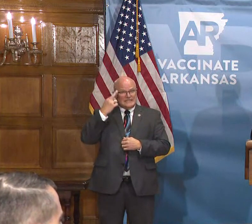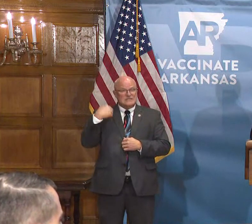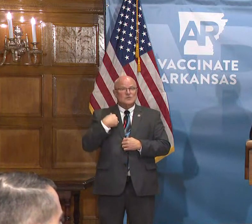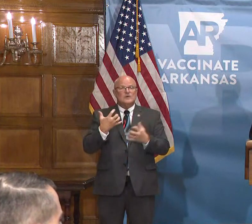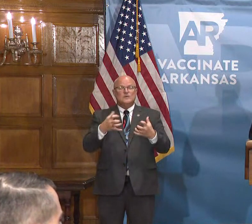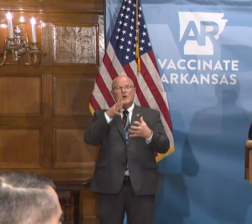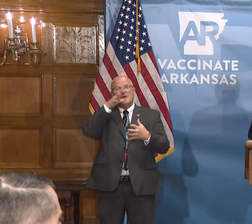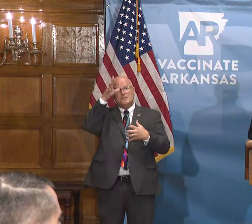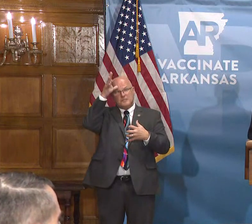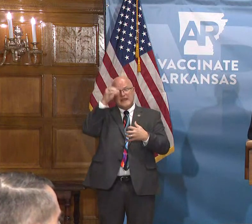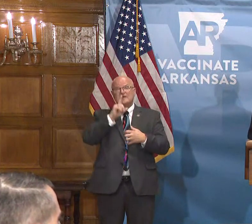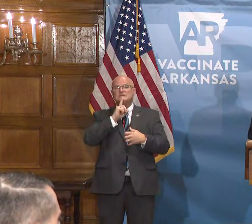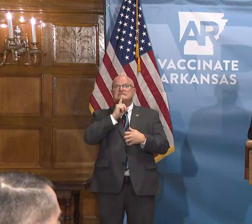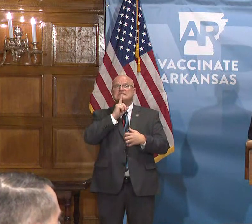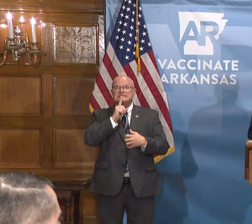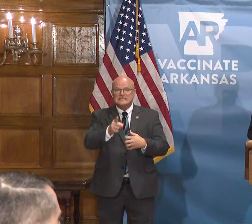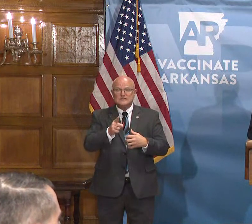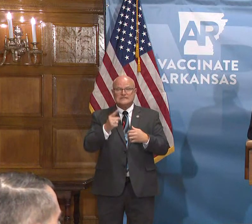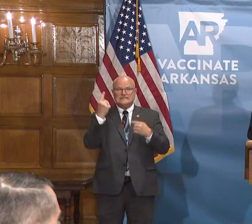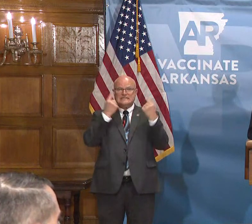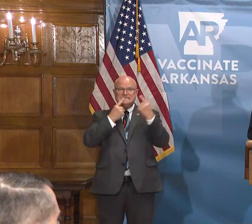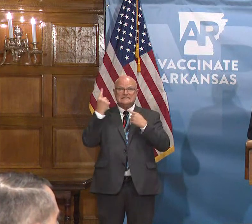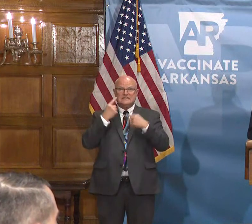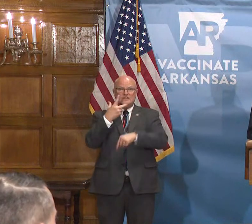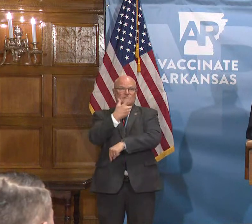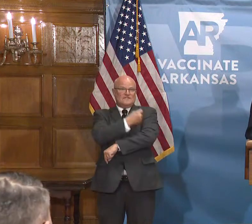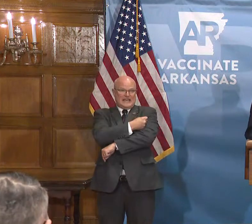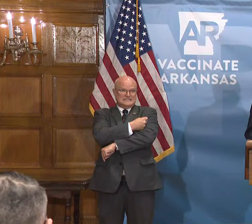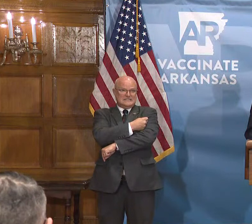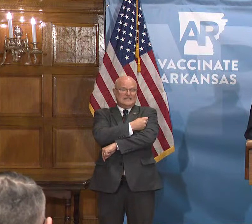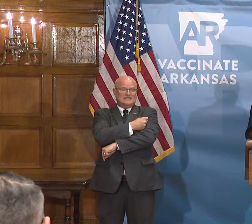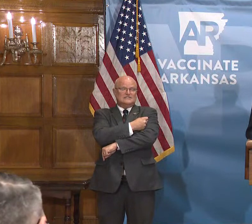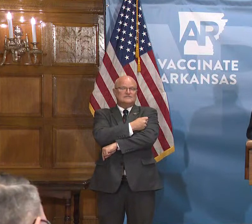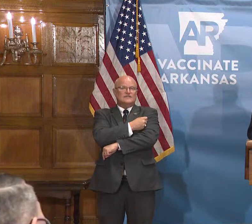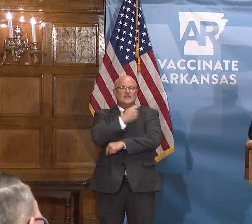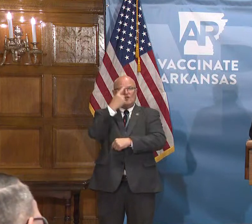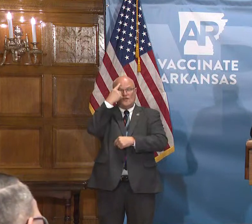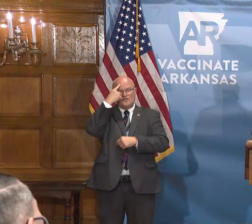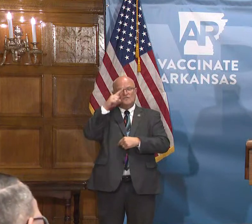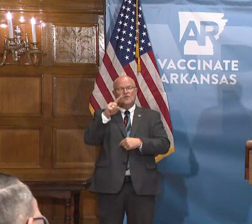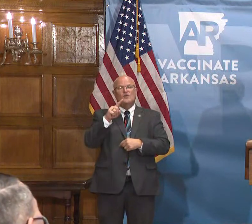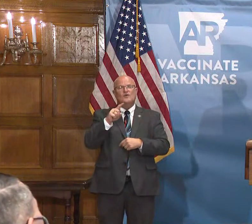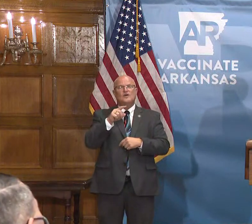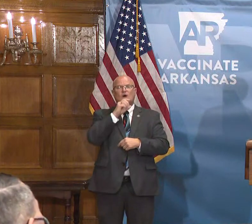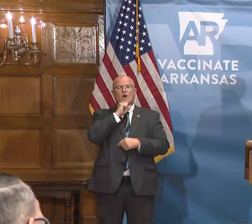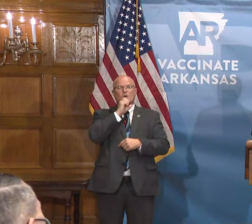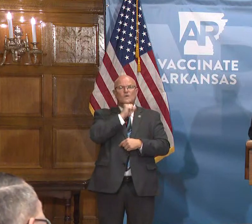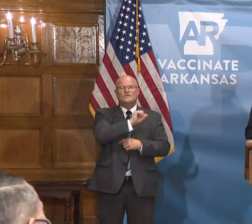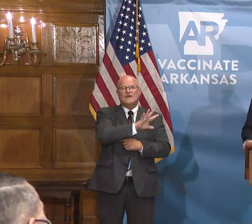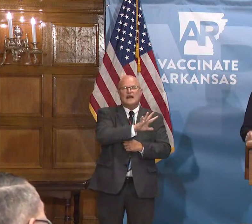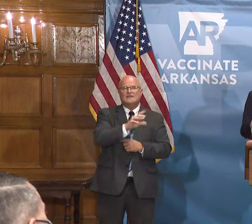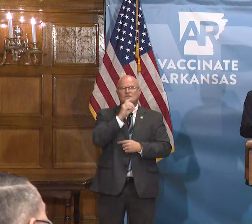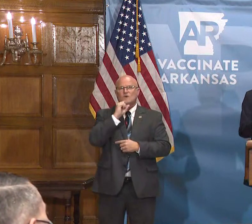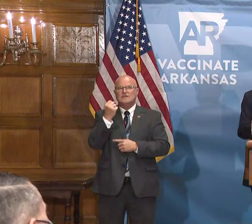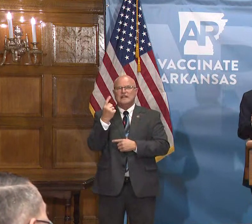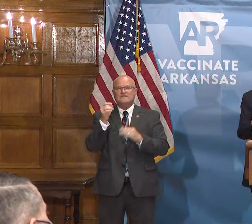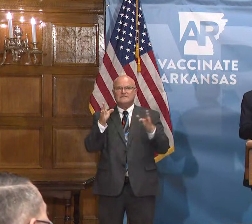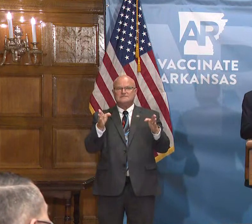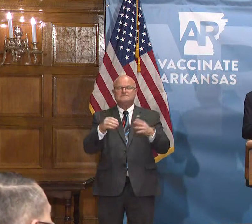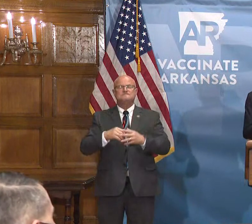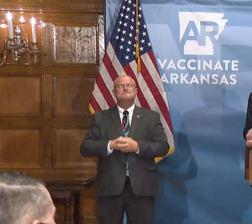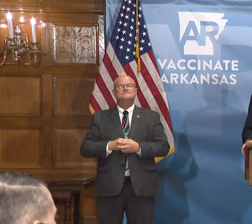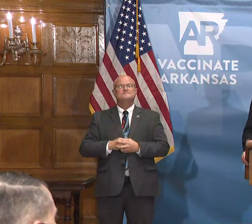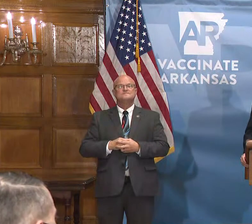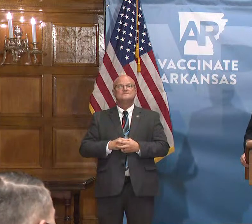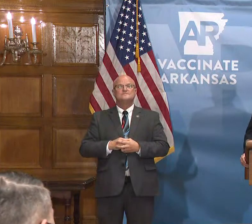want parents to seriously consider the vaccination of the ages 5 to 11. Let me